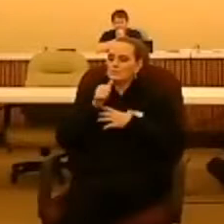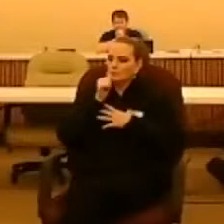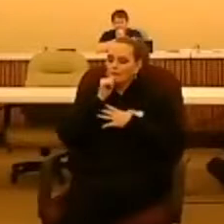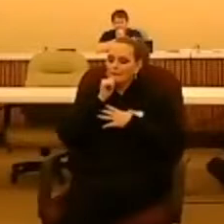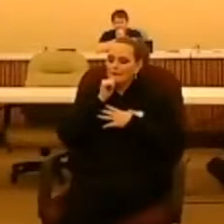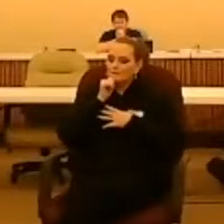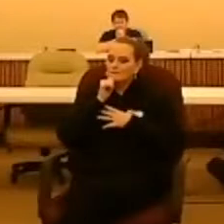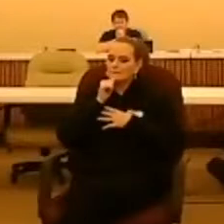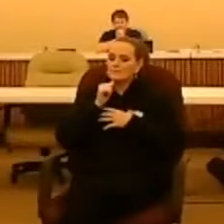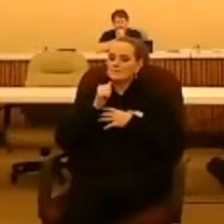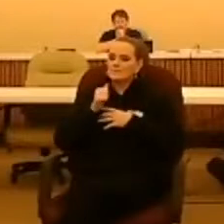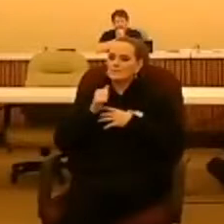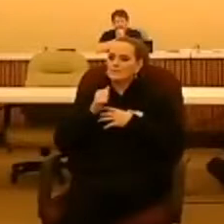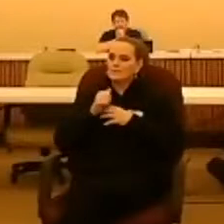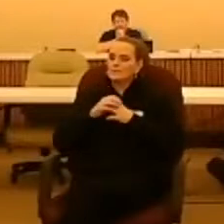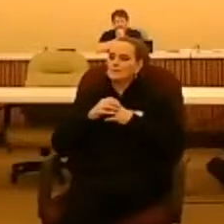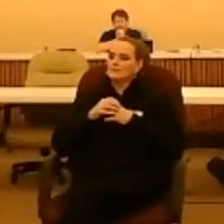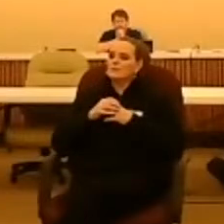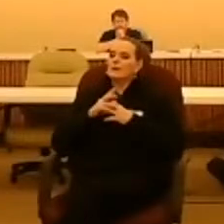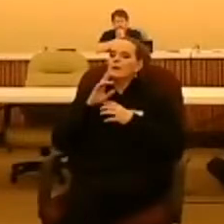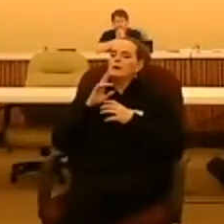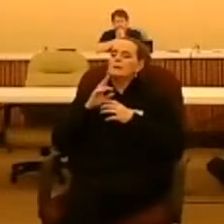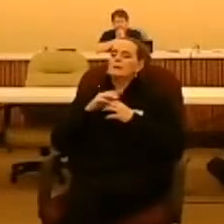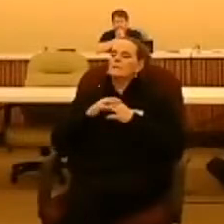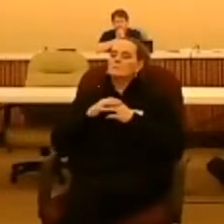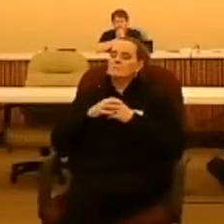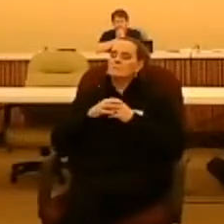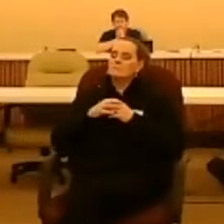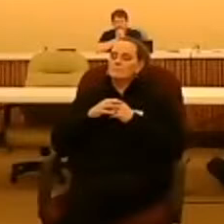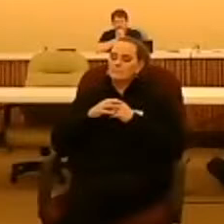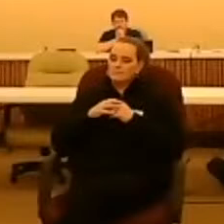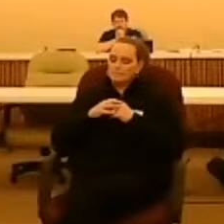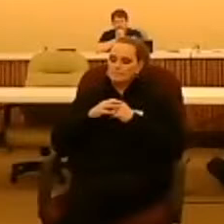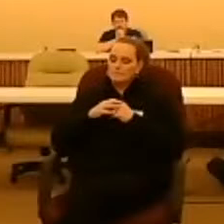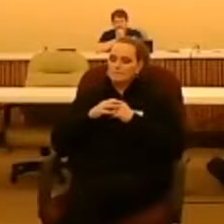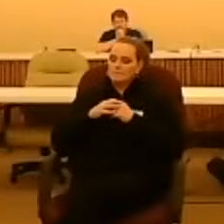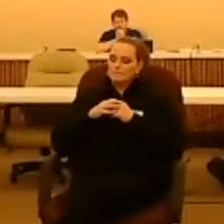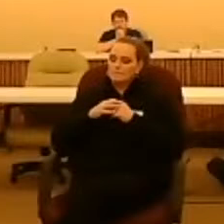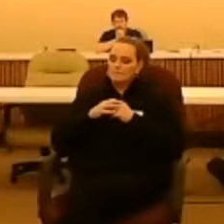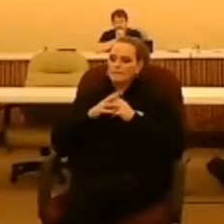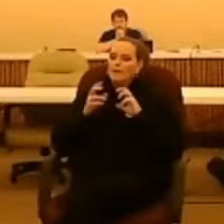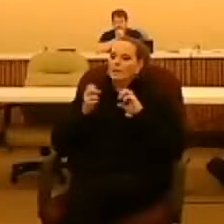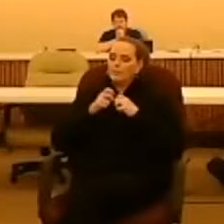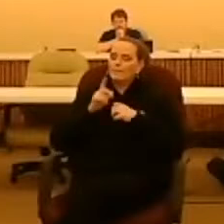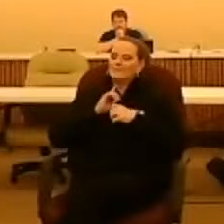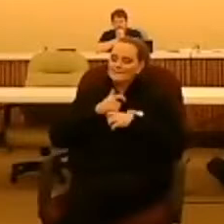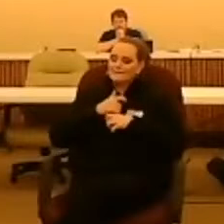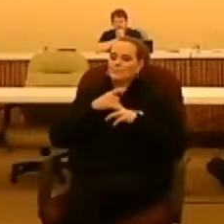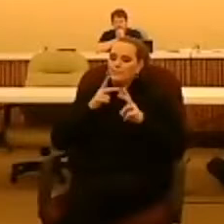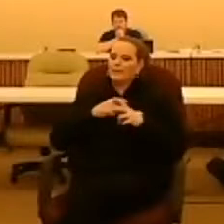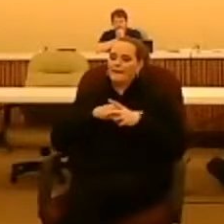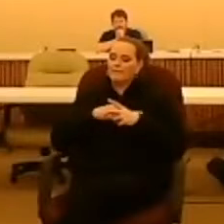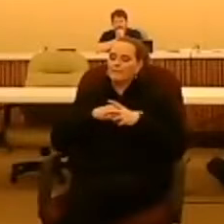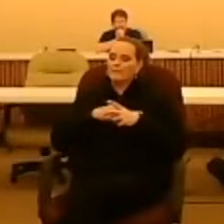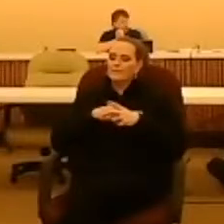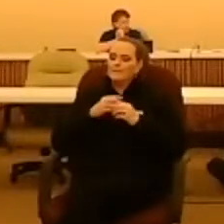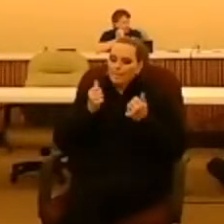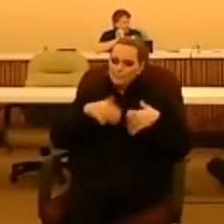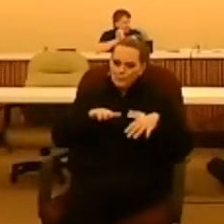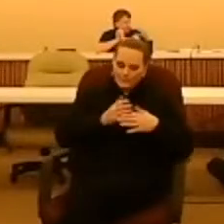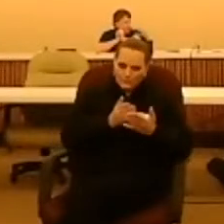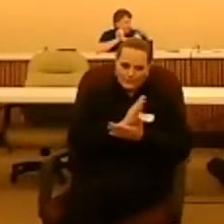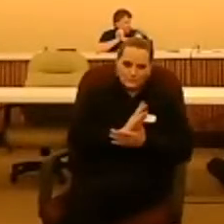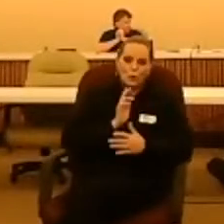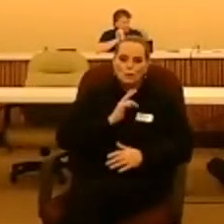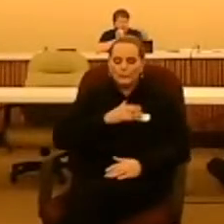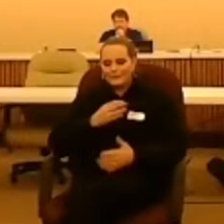it. The problem is these people have property rights. We would have to buy the property